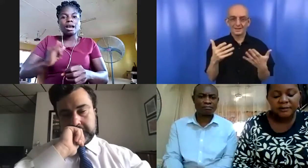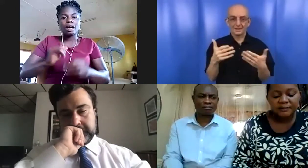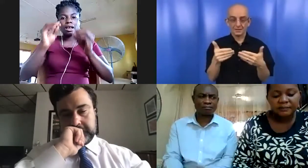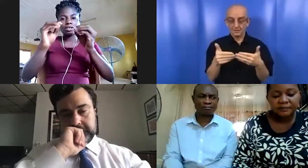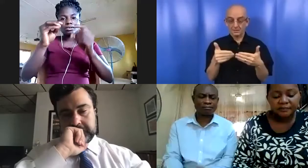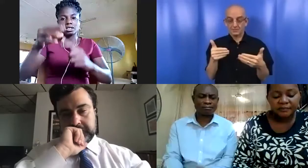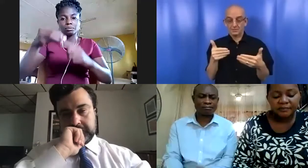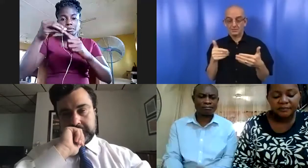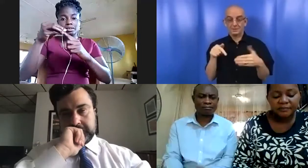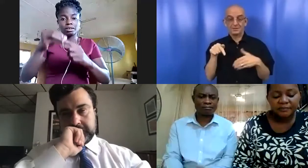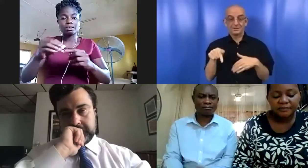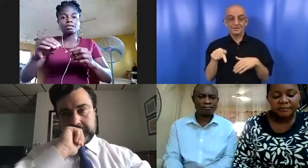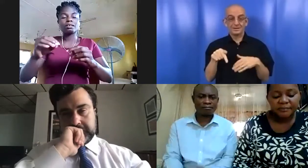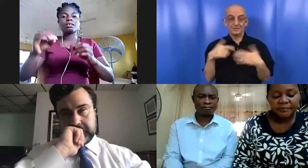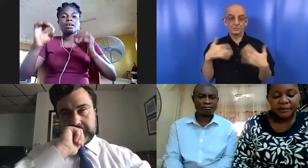university.